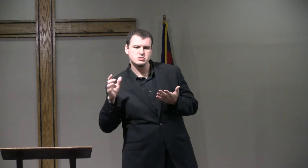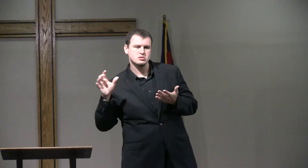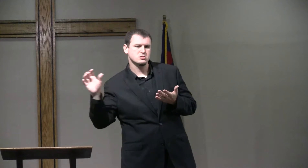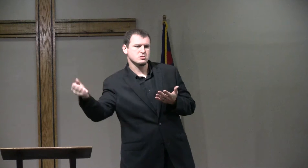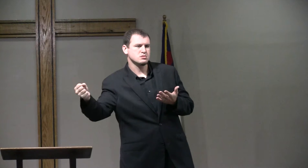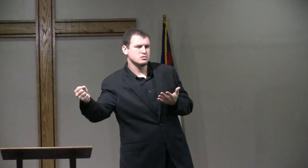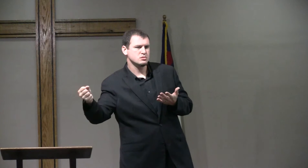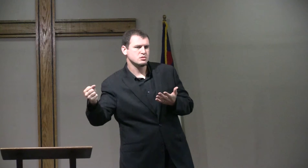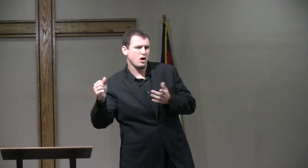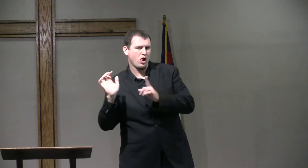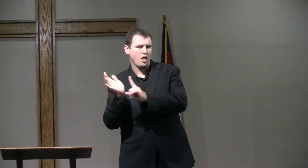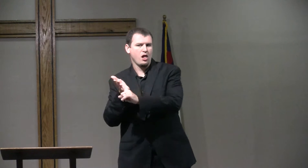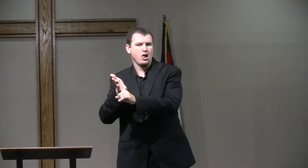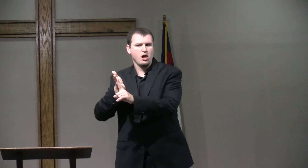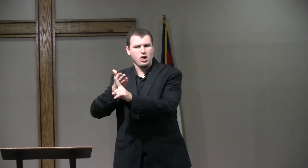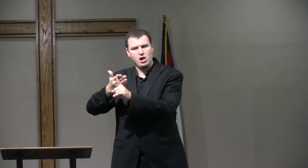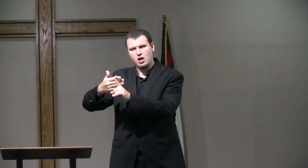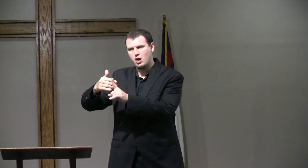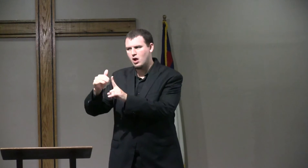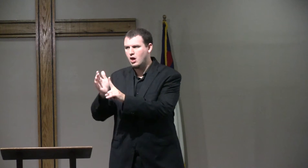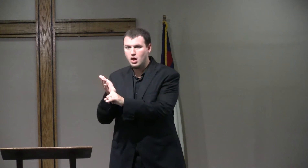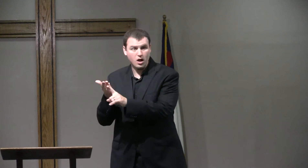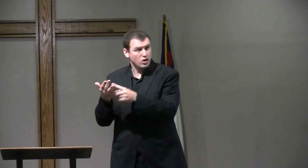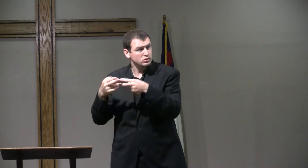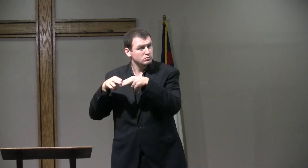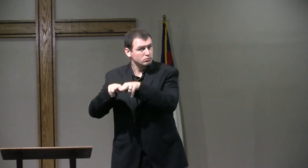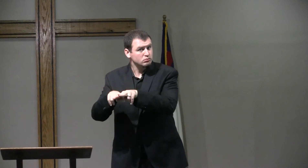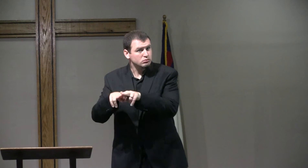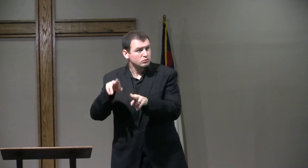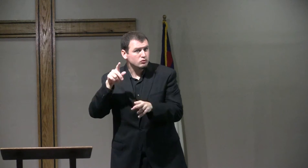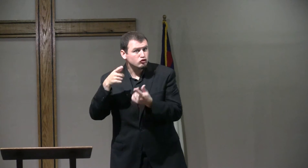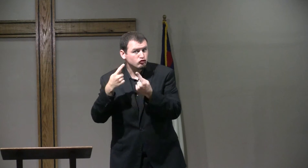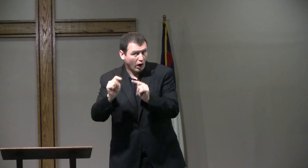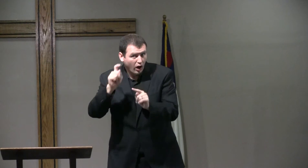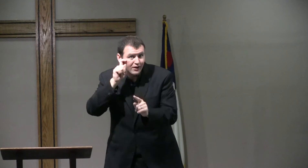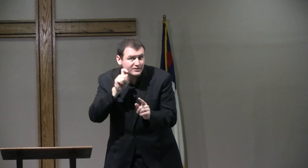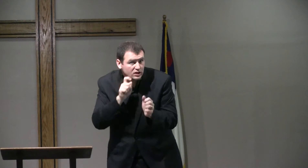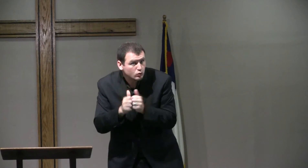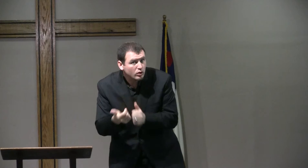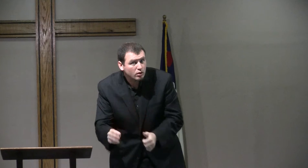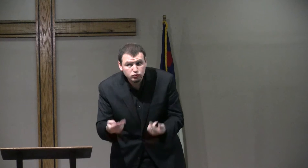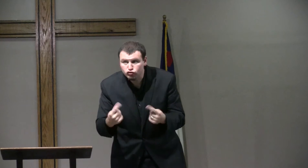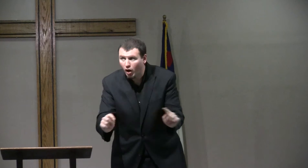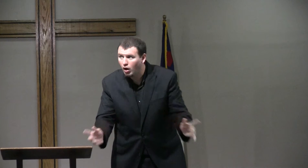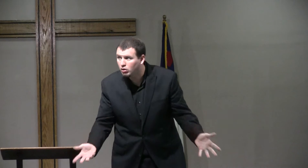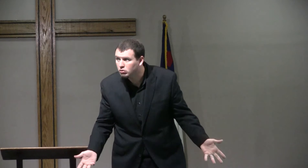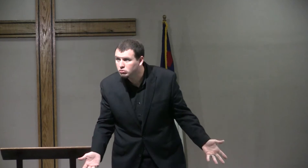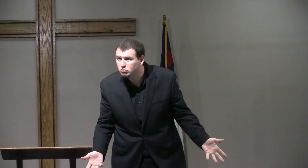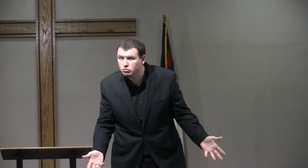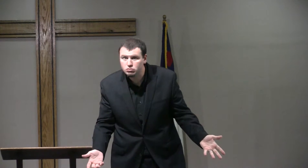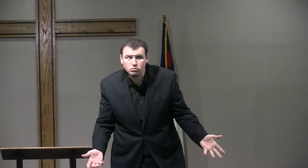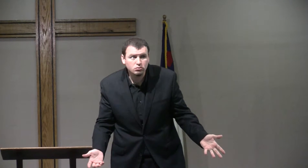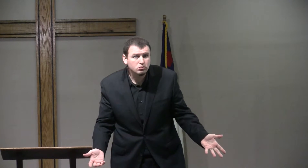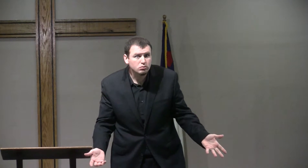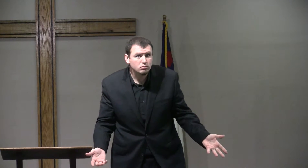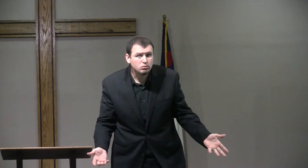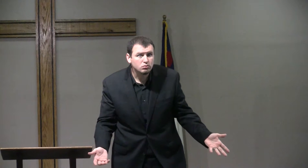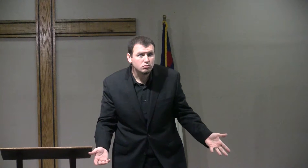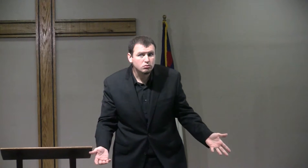noticed Joseph and wanted him and tried to get him to sleep with her, to